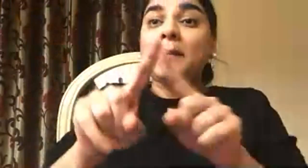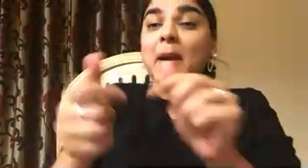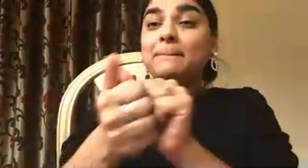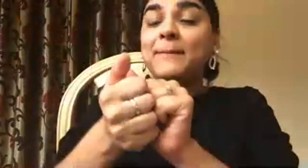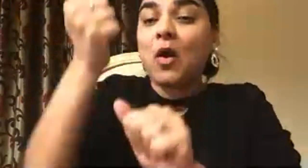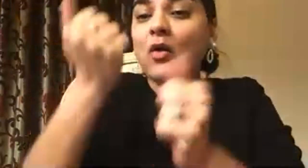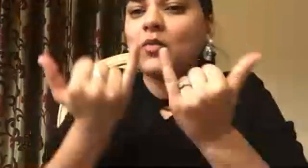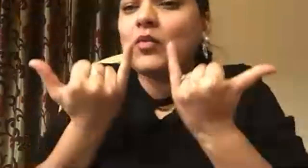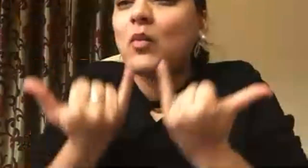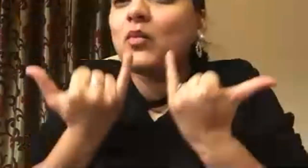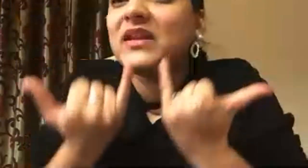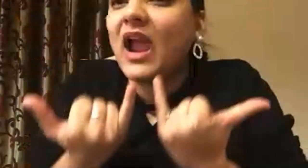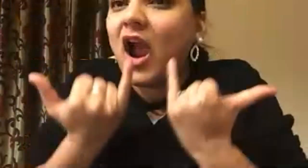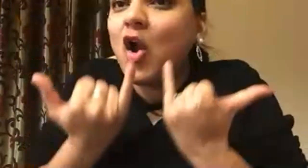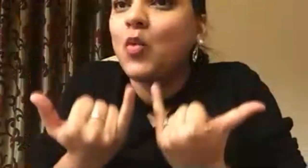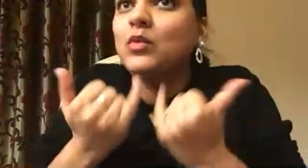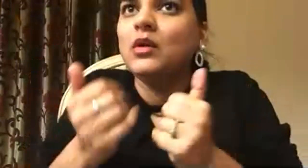color share that same feeling.